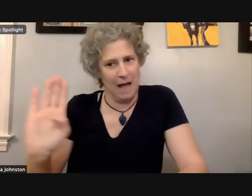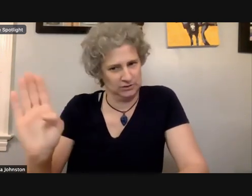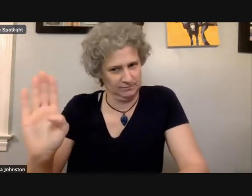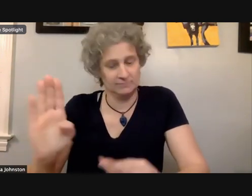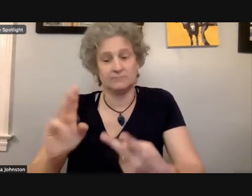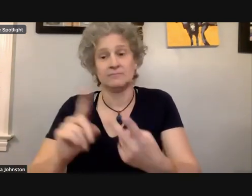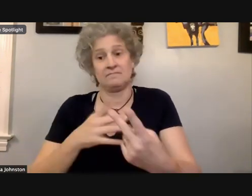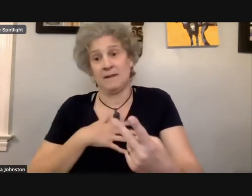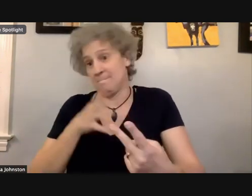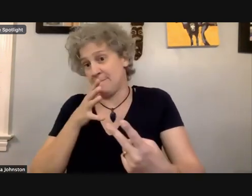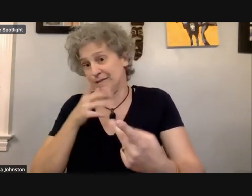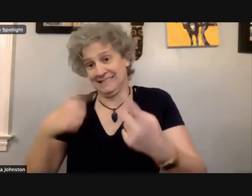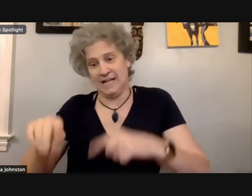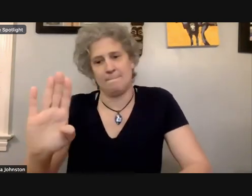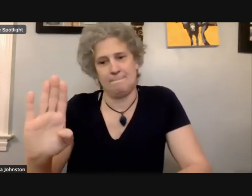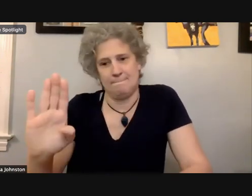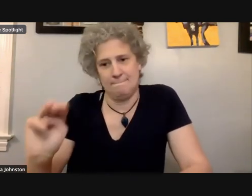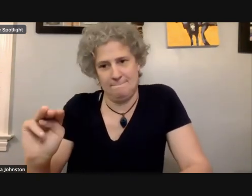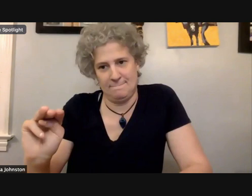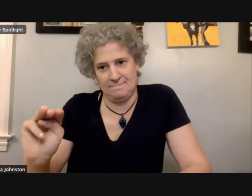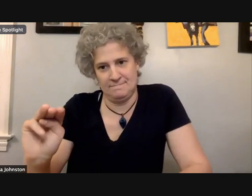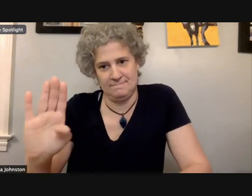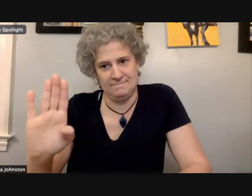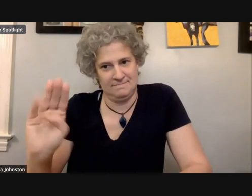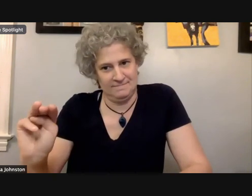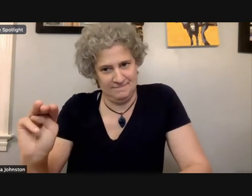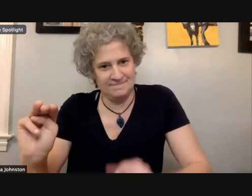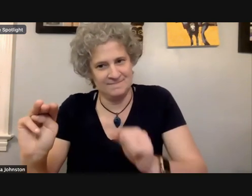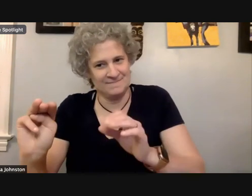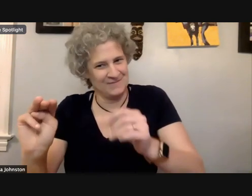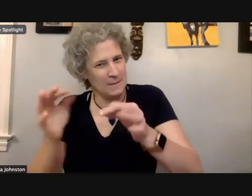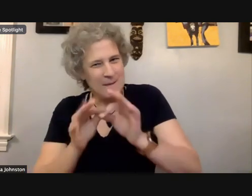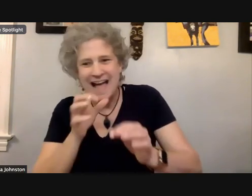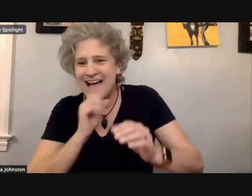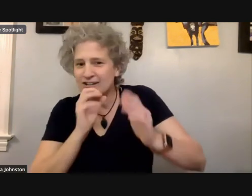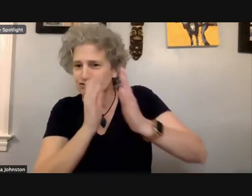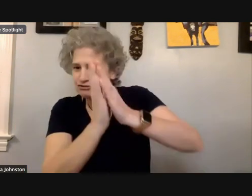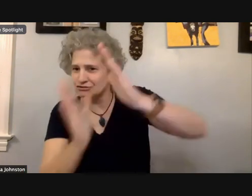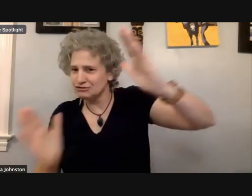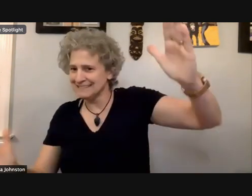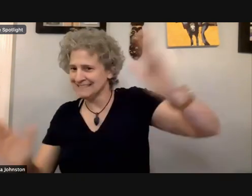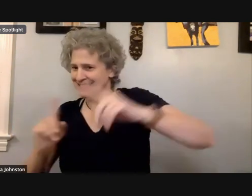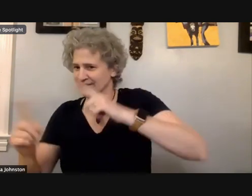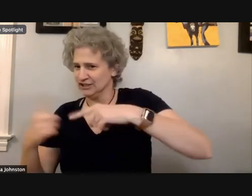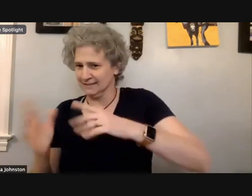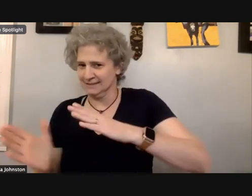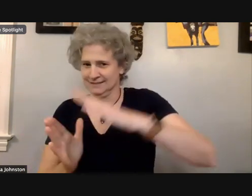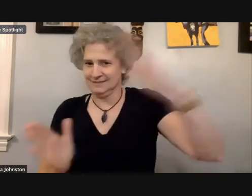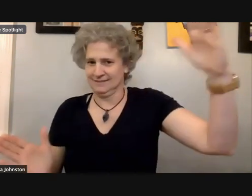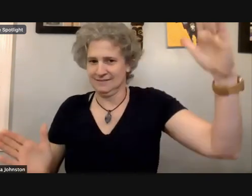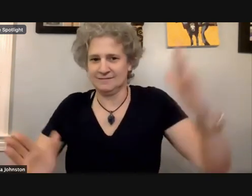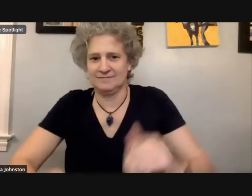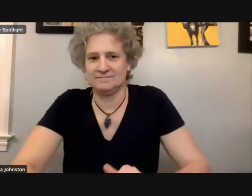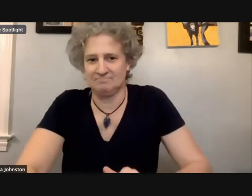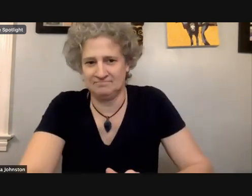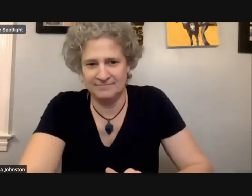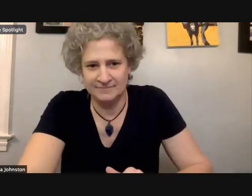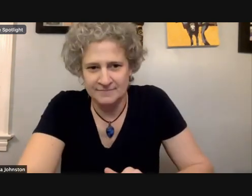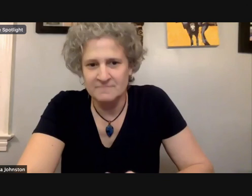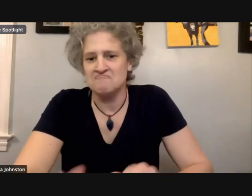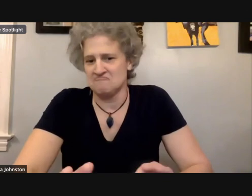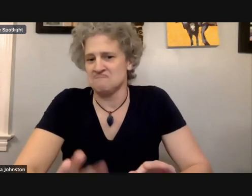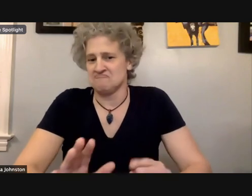bowels. This is an old sign. Or like my mom signs BM for bowel movement. Different